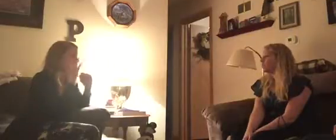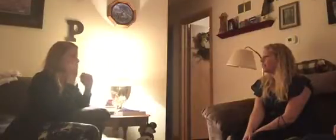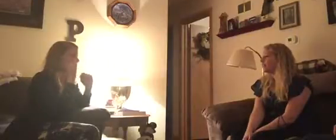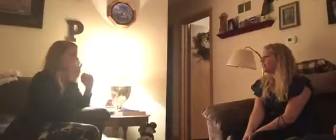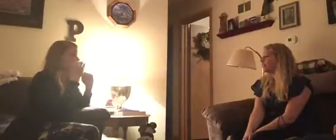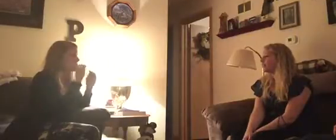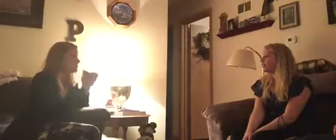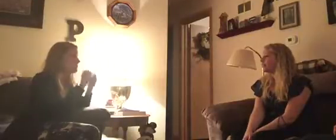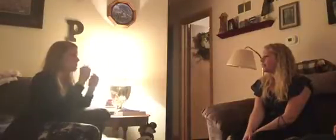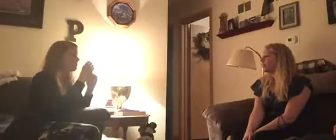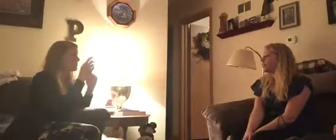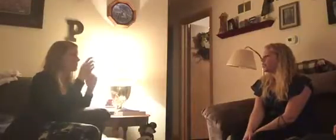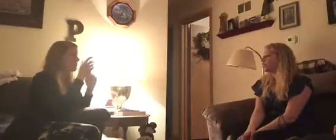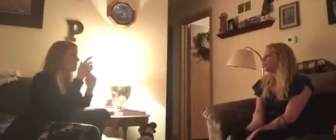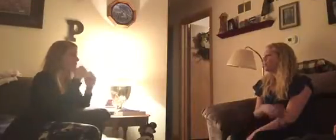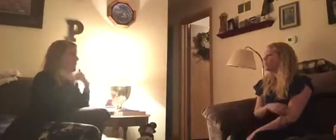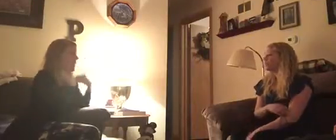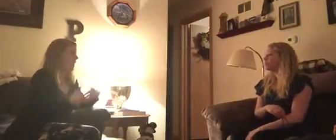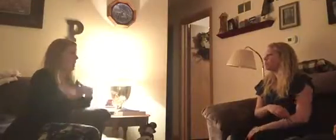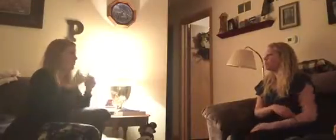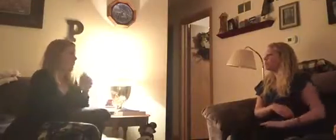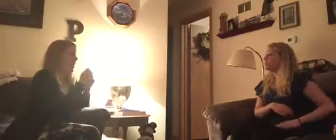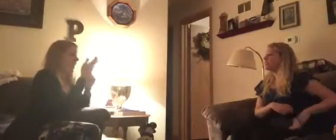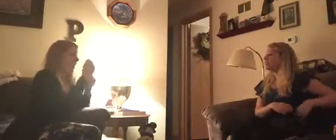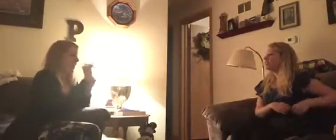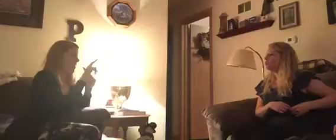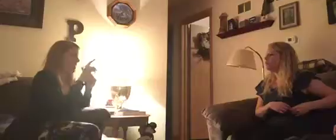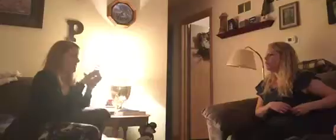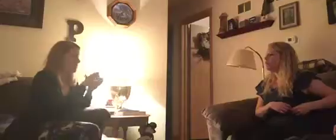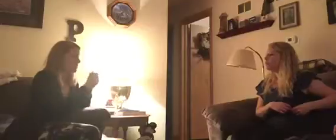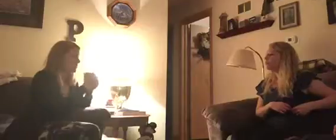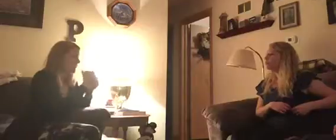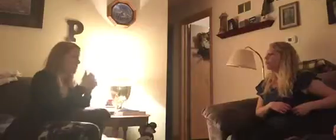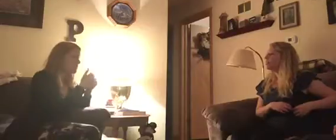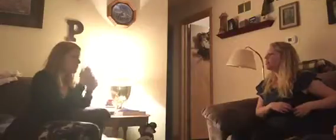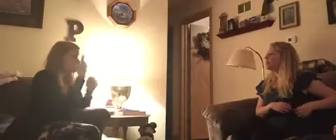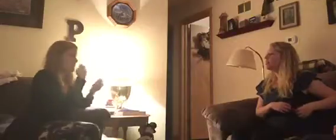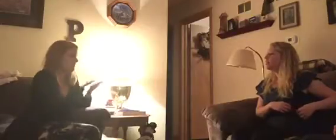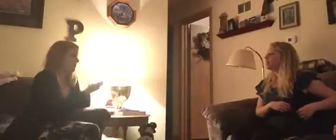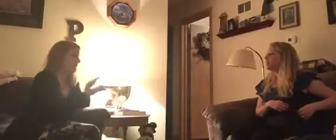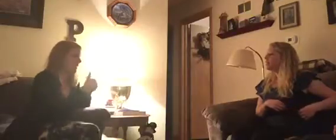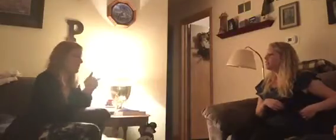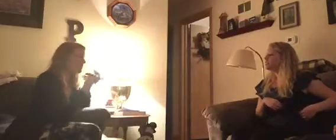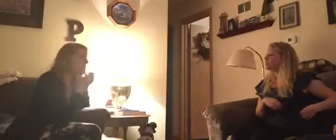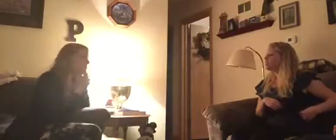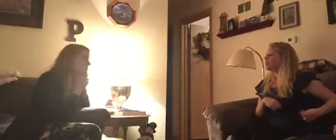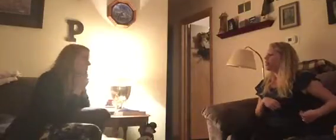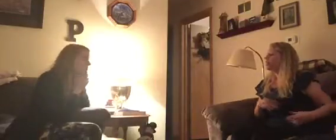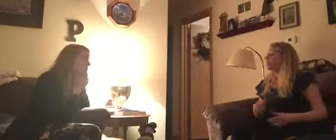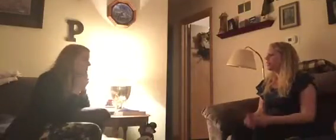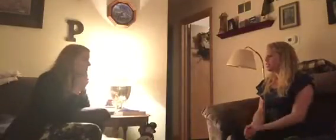if you had experience doing body work with hail damage and how to make it look